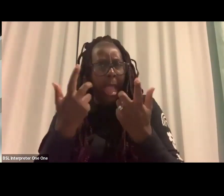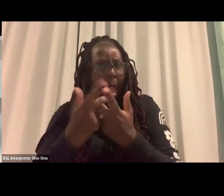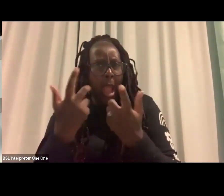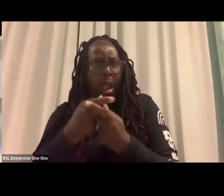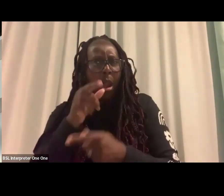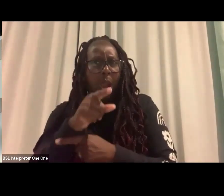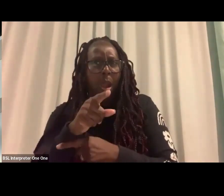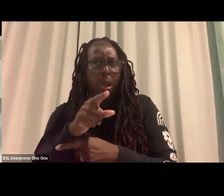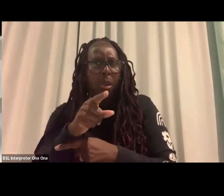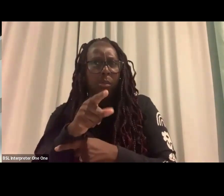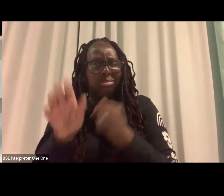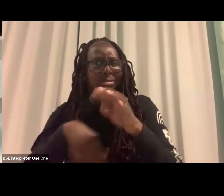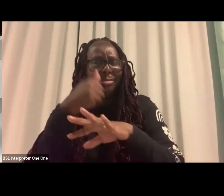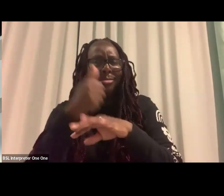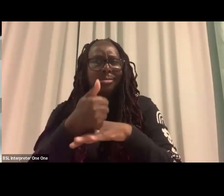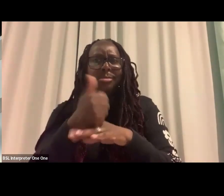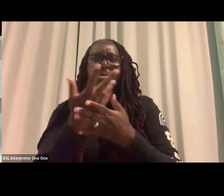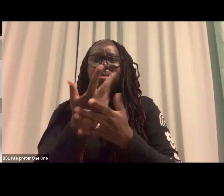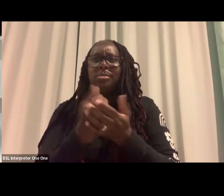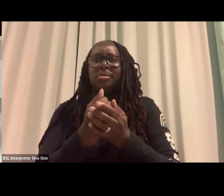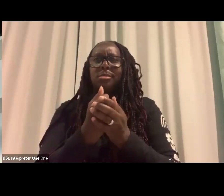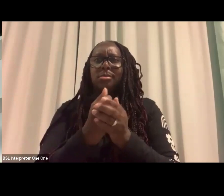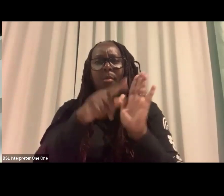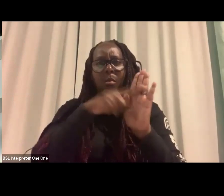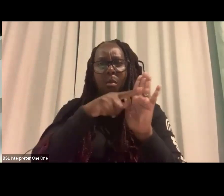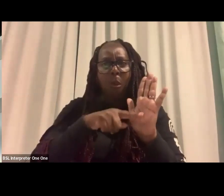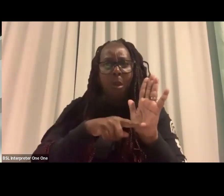our policies, not just on our intended